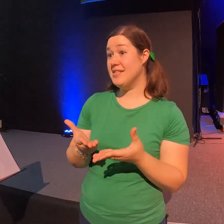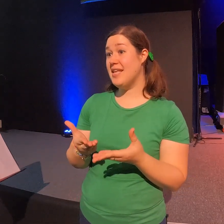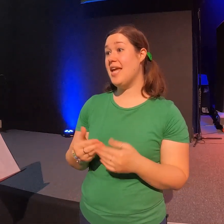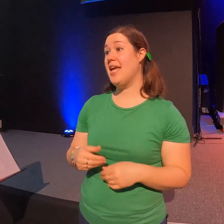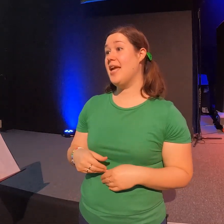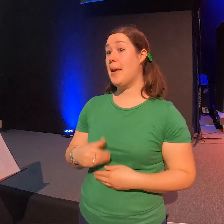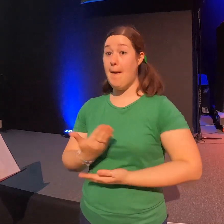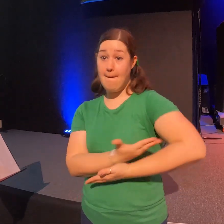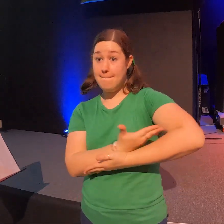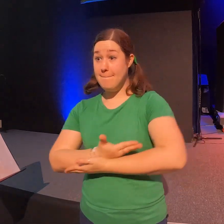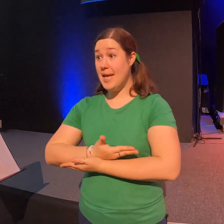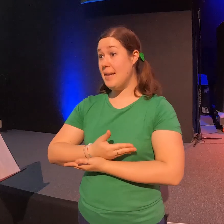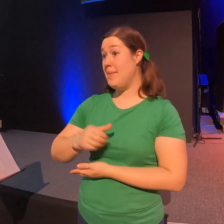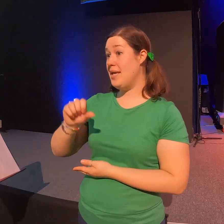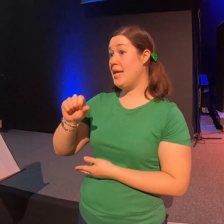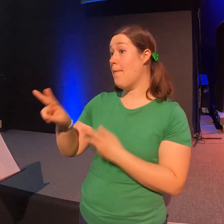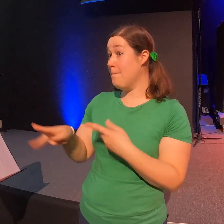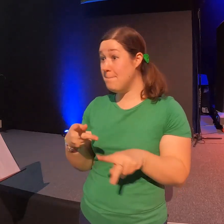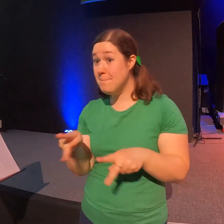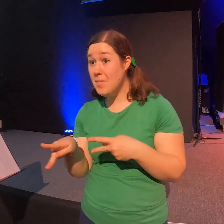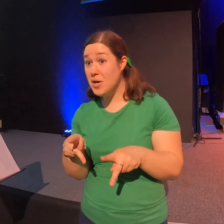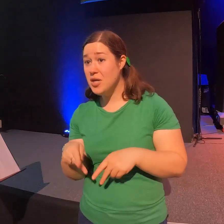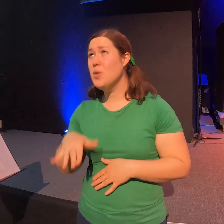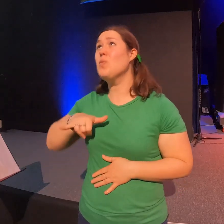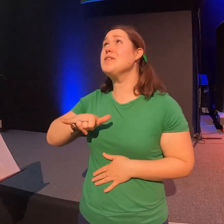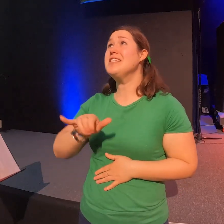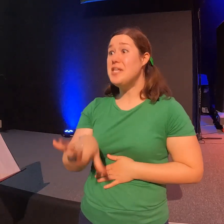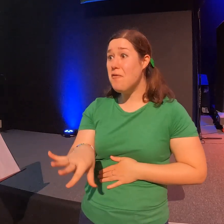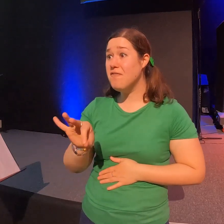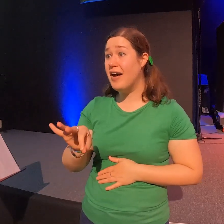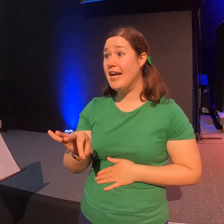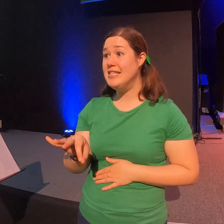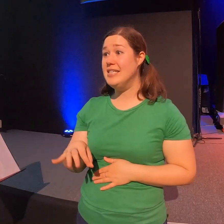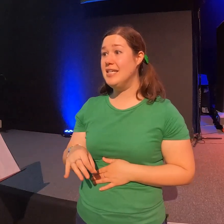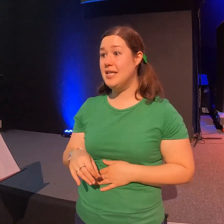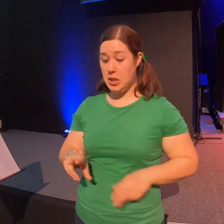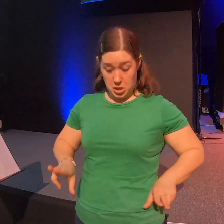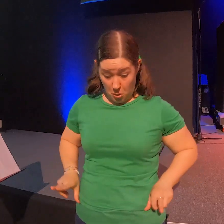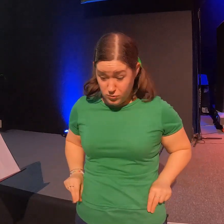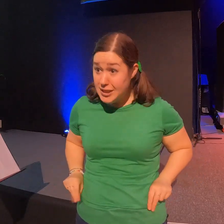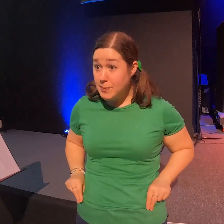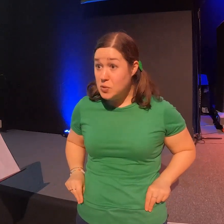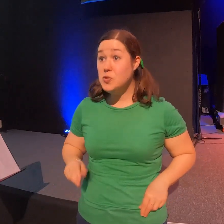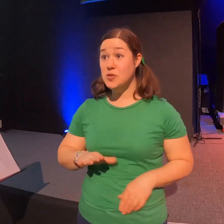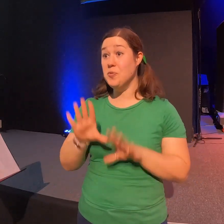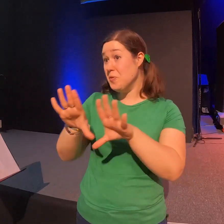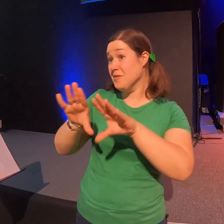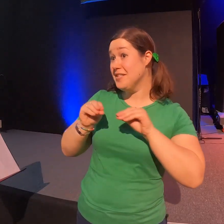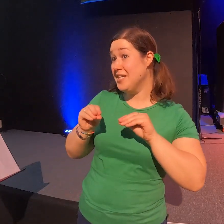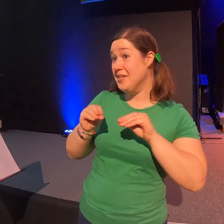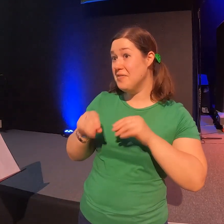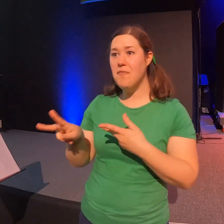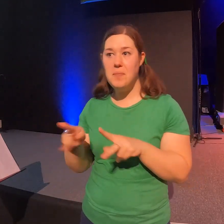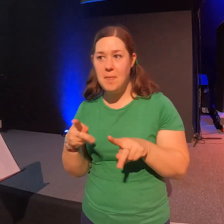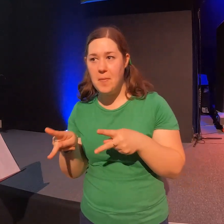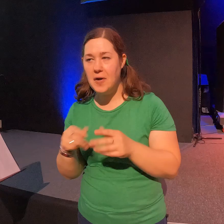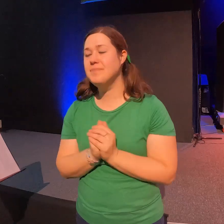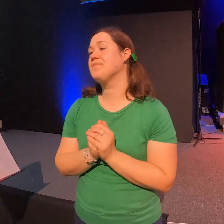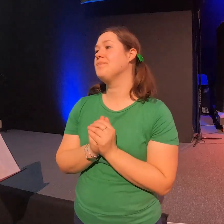and we're still finding diapers that we received from that baby shower. But there was this big baby shower, and one of the things that they